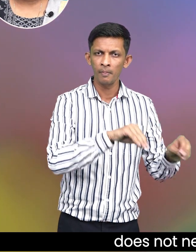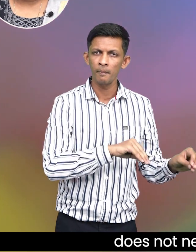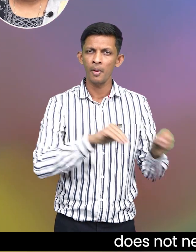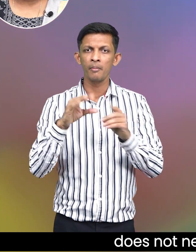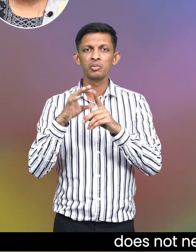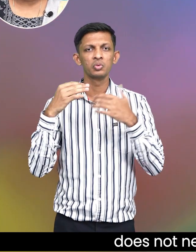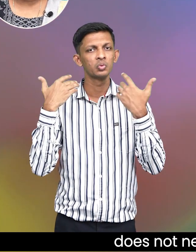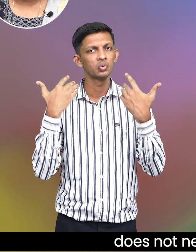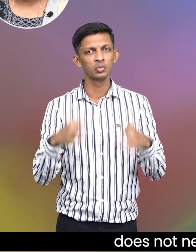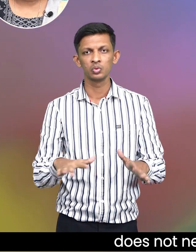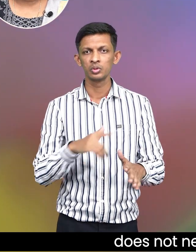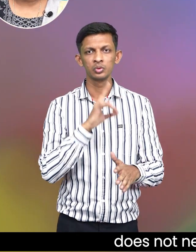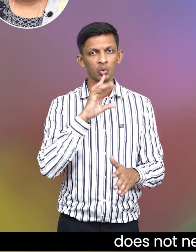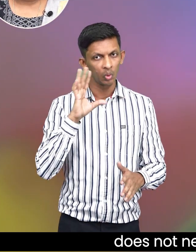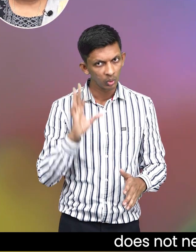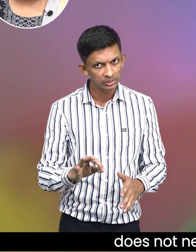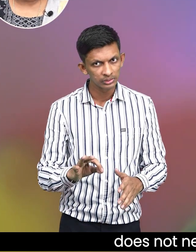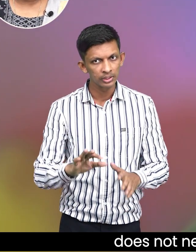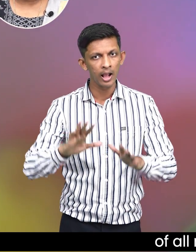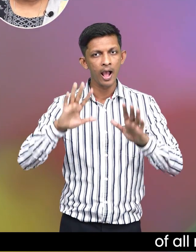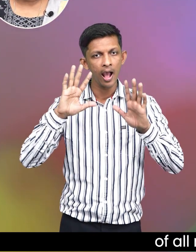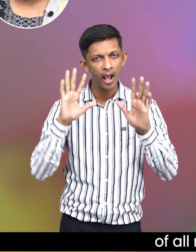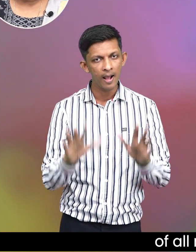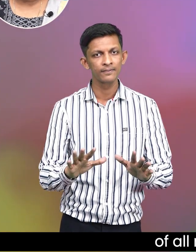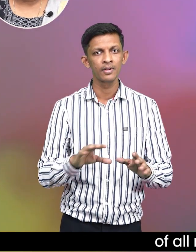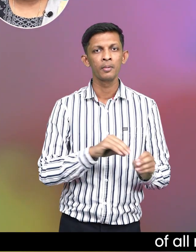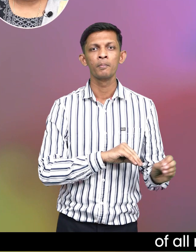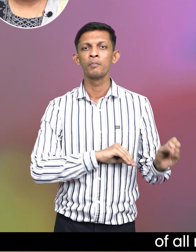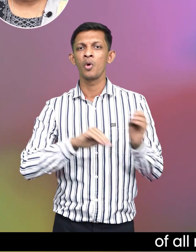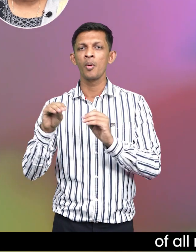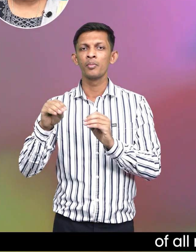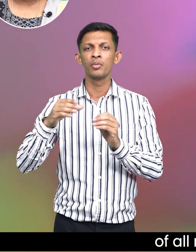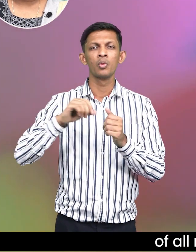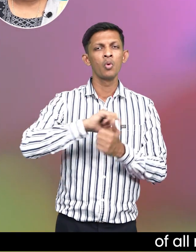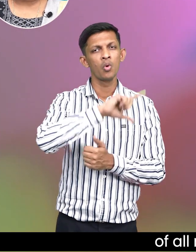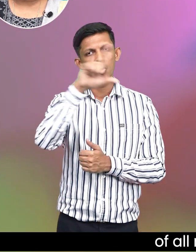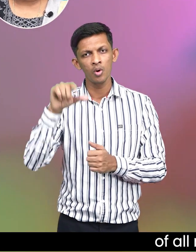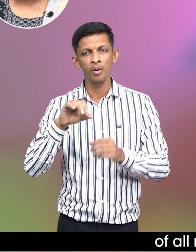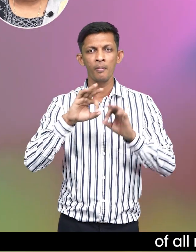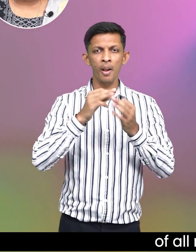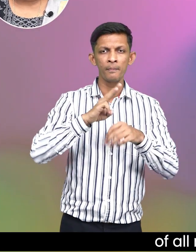Migration does not necessarily involve movement of all members of the family.